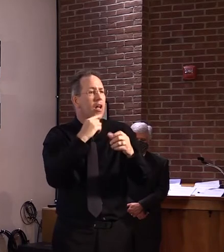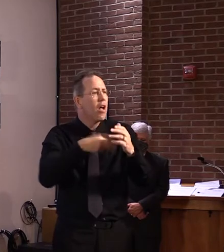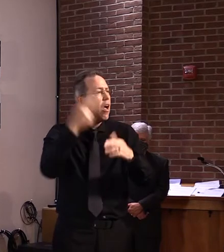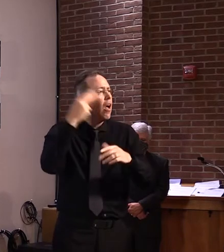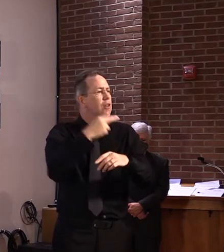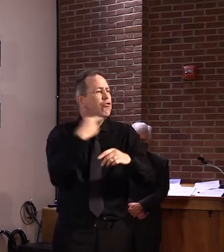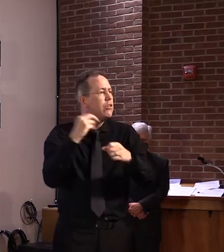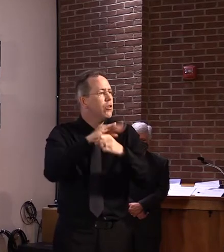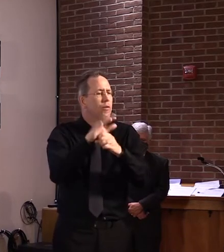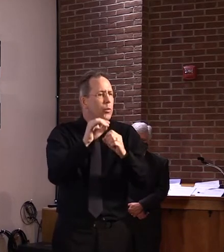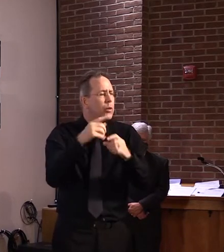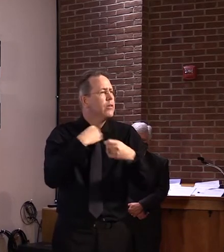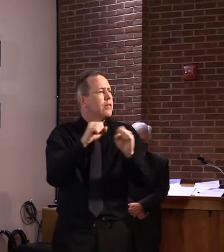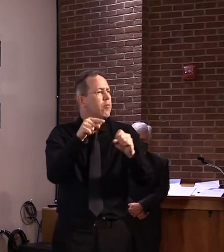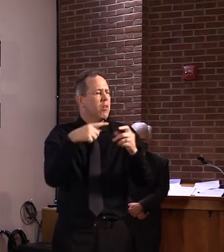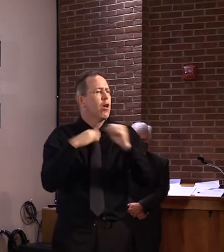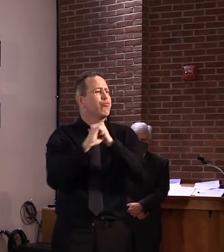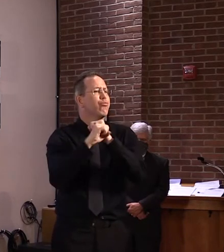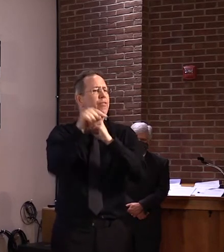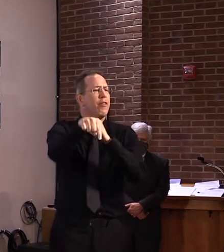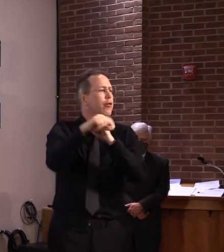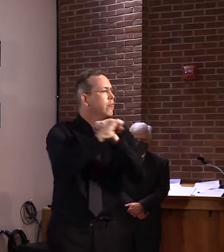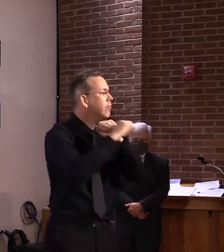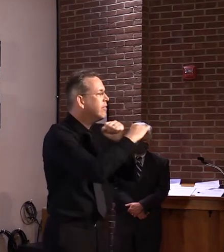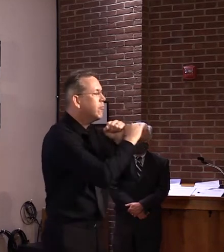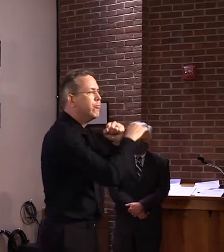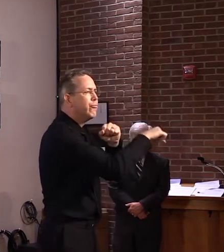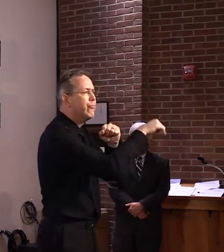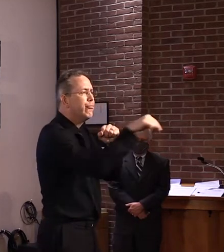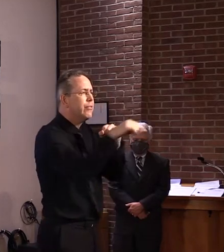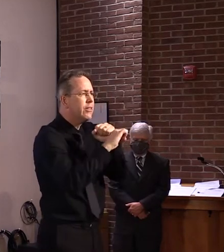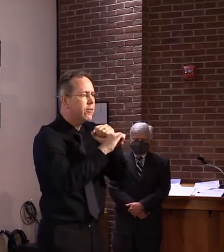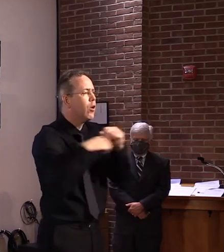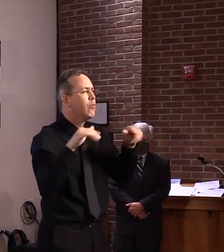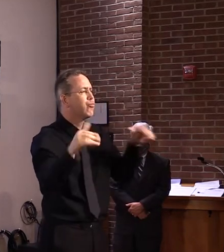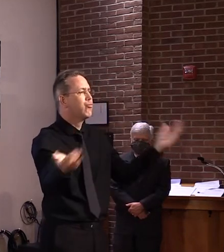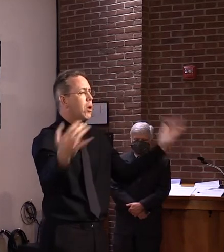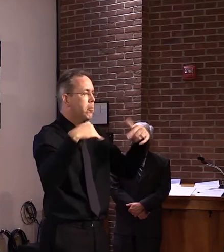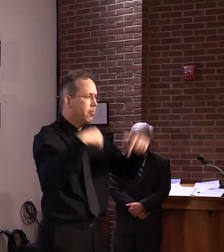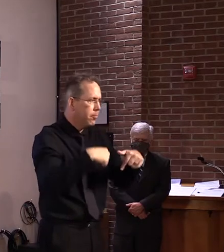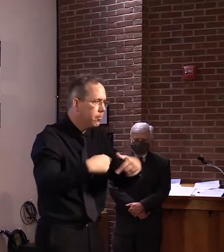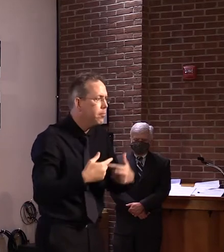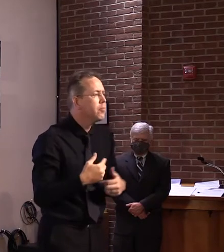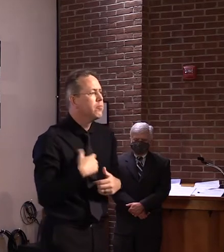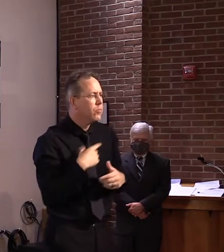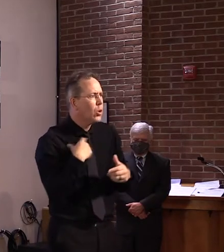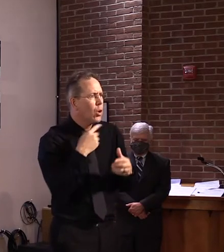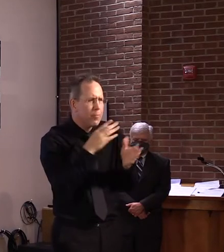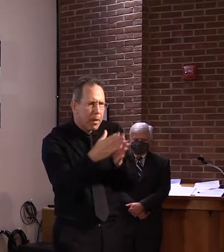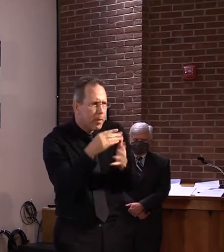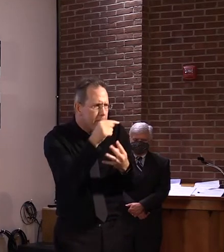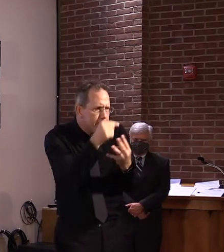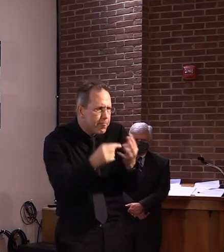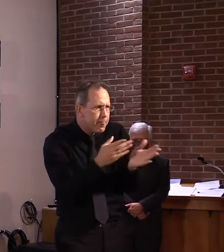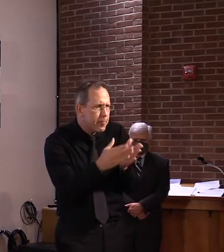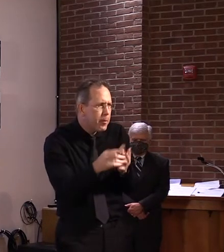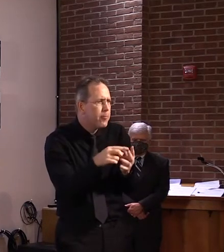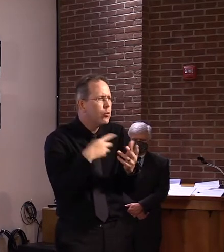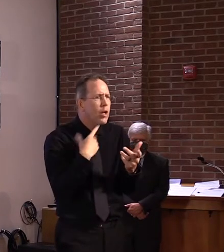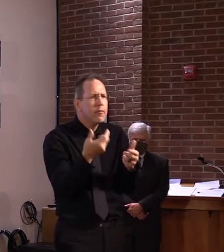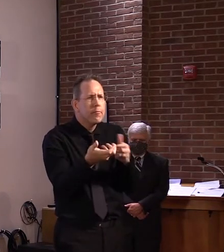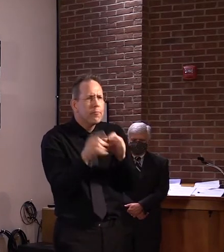So. You know, yes, there's several things we're trying to rely on, but we will be bolstering our activity and trying to reach the